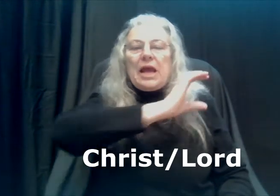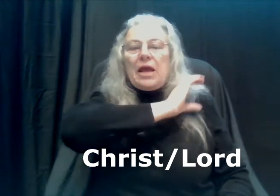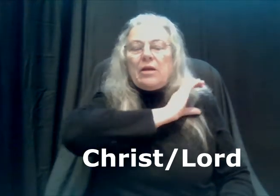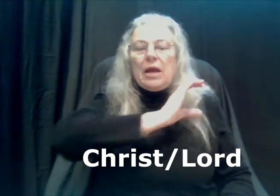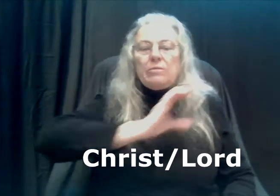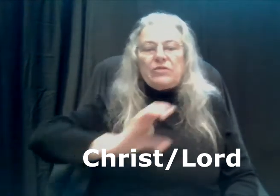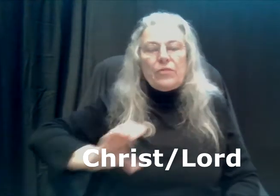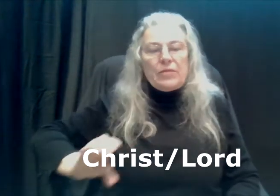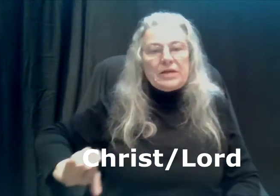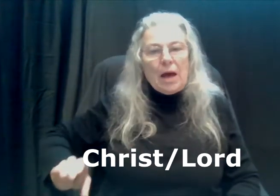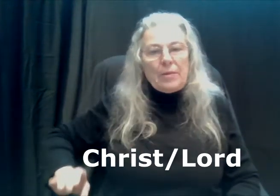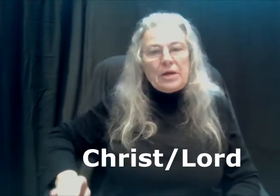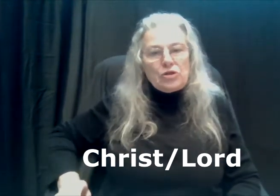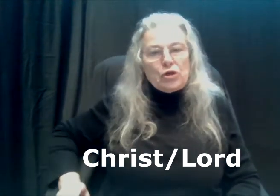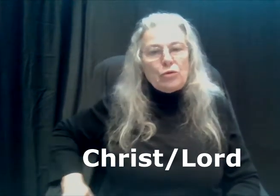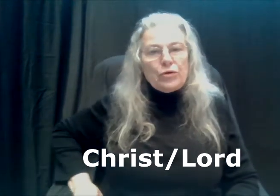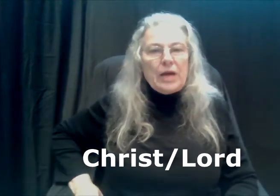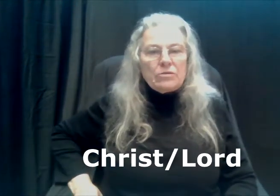hand comes from the dominant shoulder down